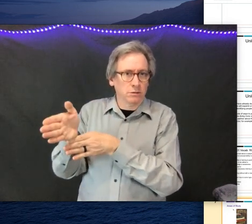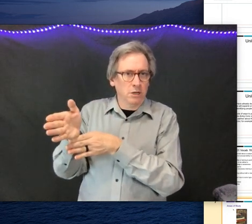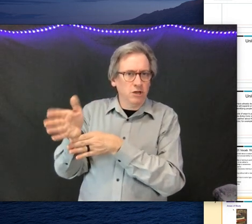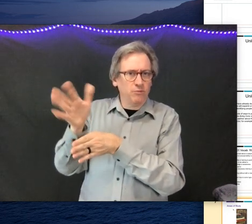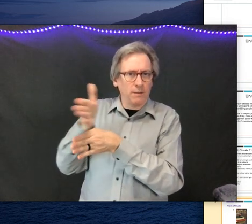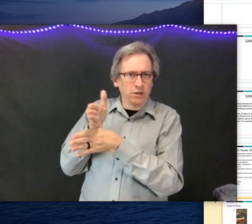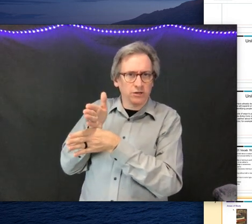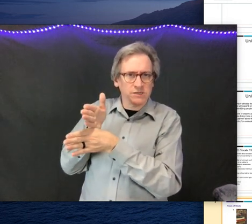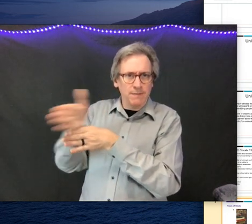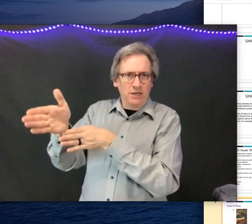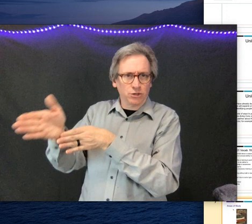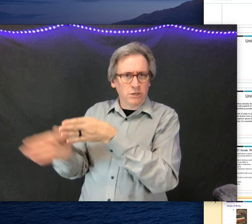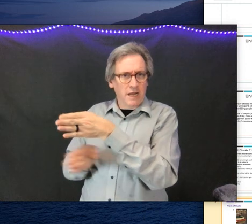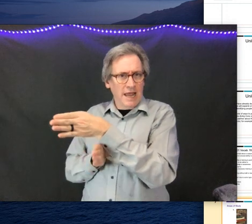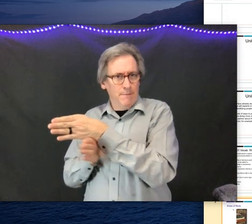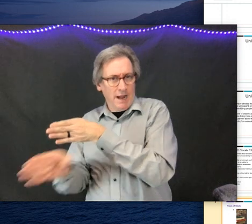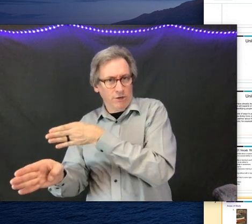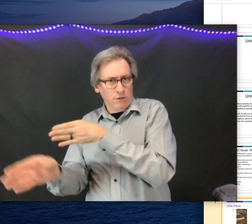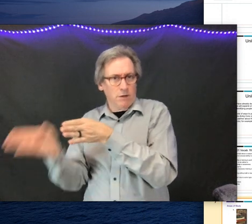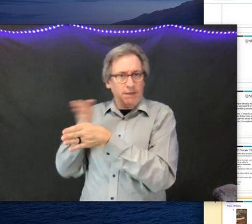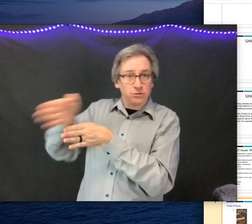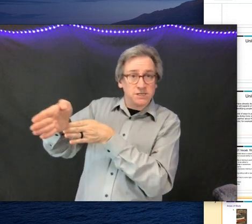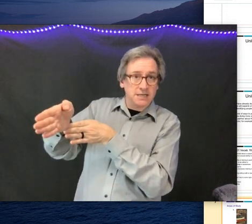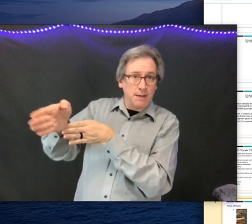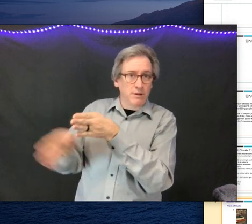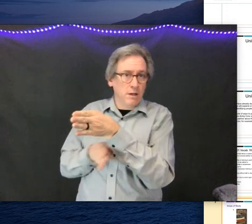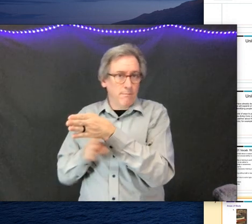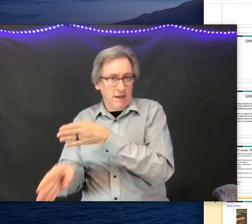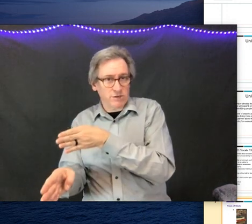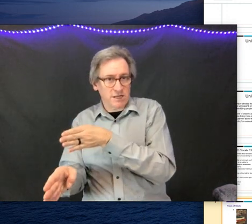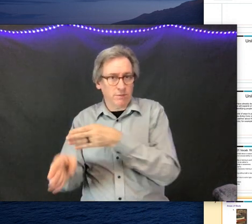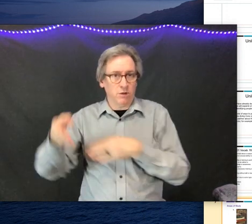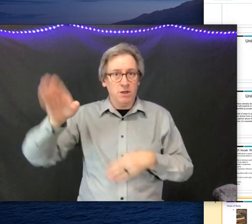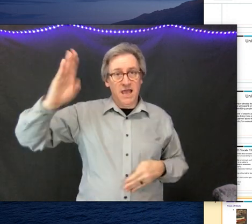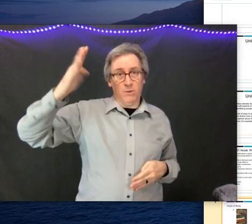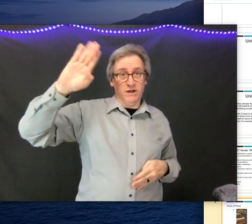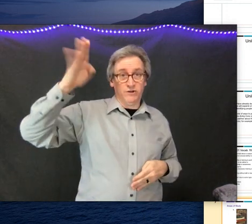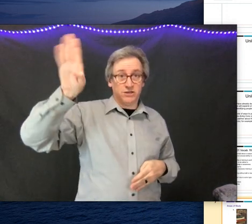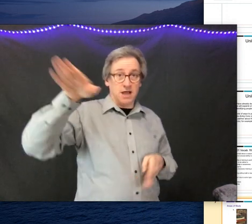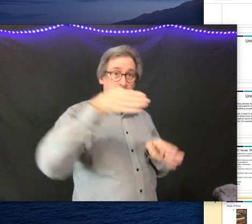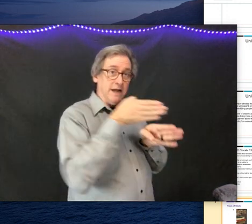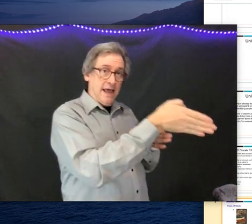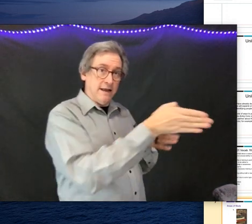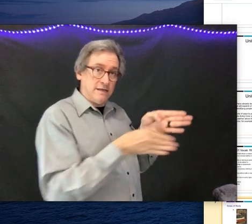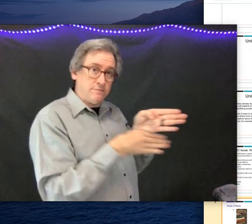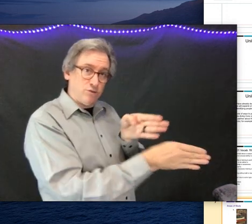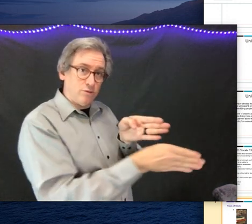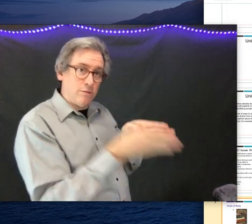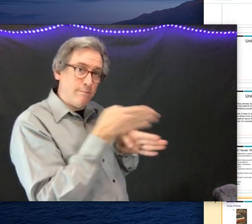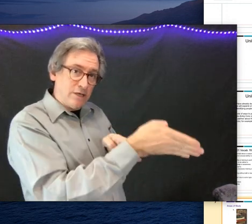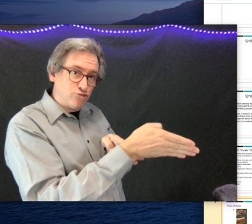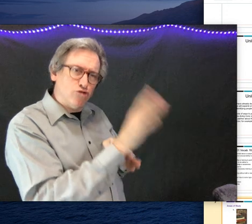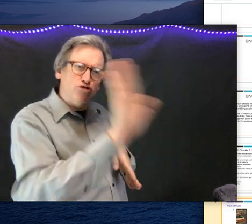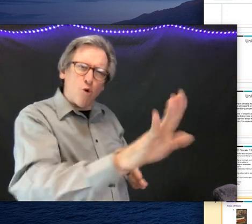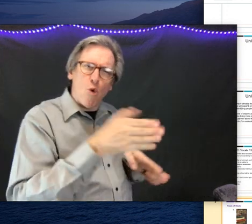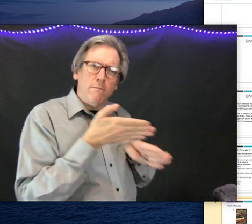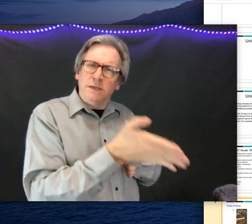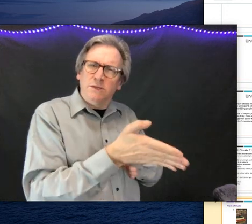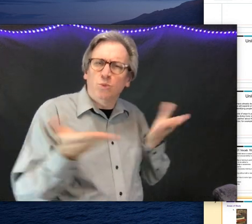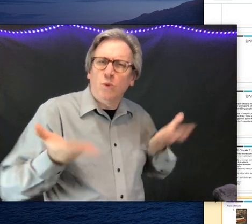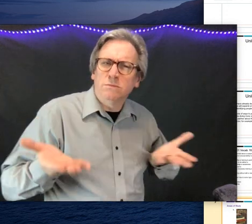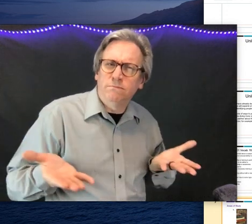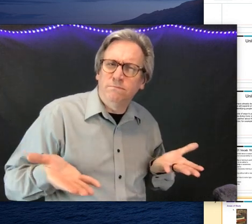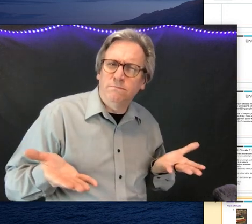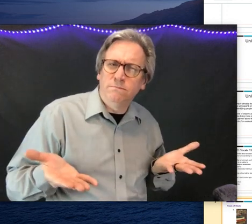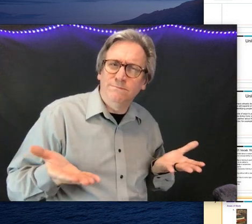Major. You probably learned this major and minor. Major is on top, minor is down below, and whatever your dominant hand is.